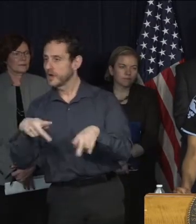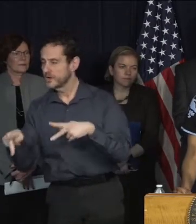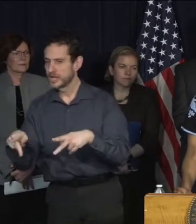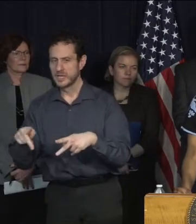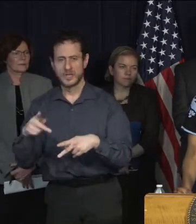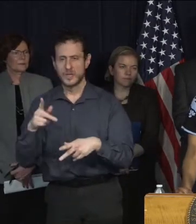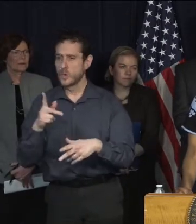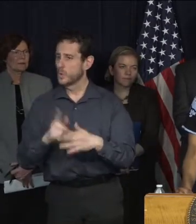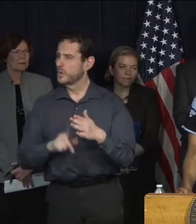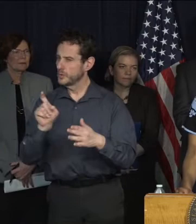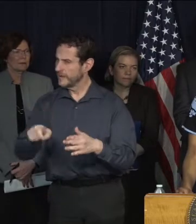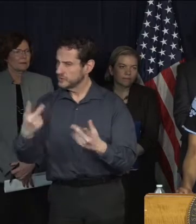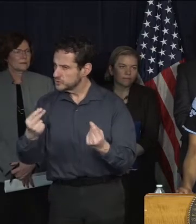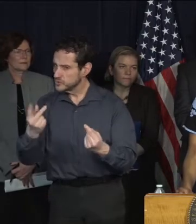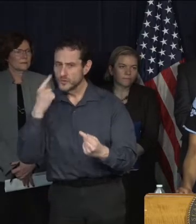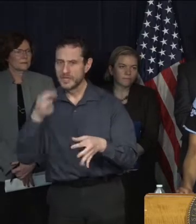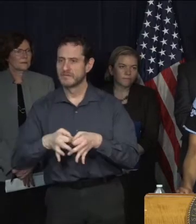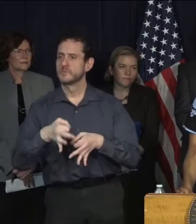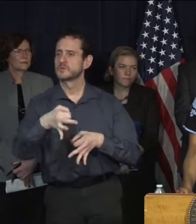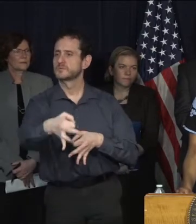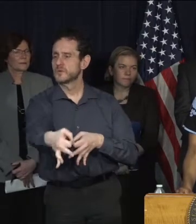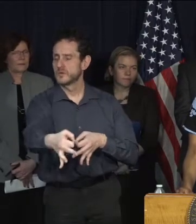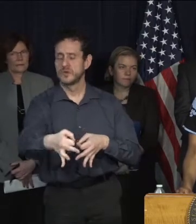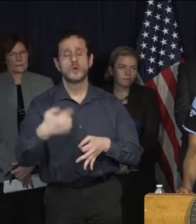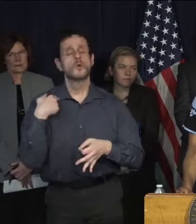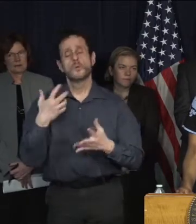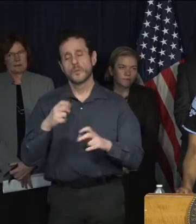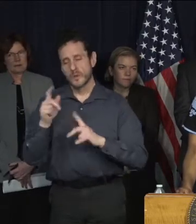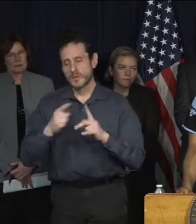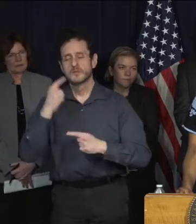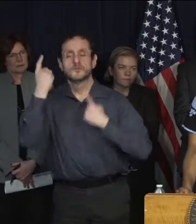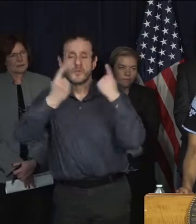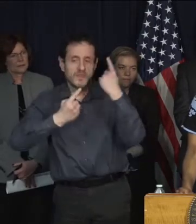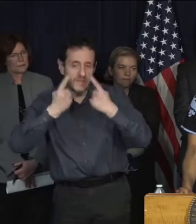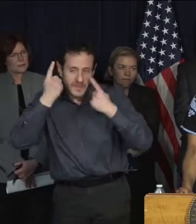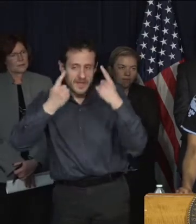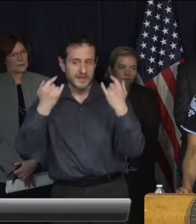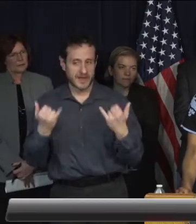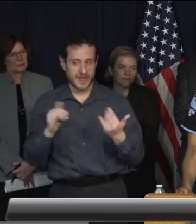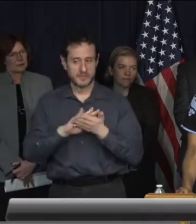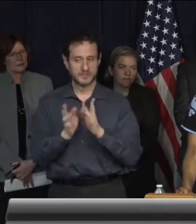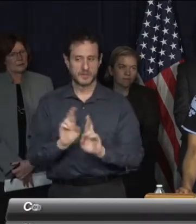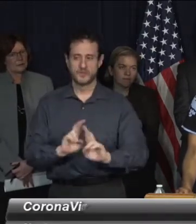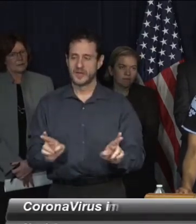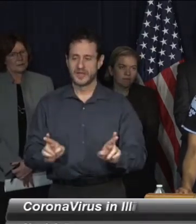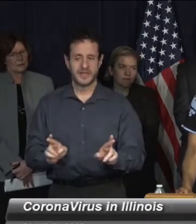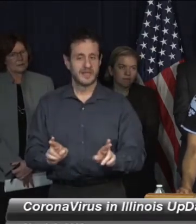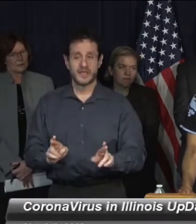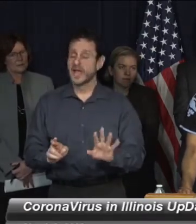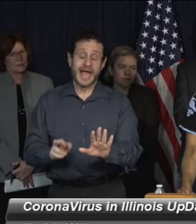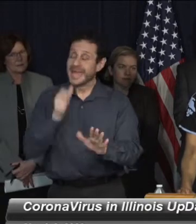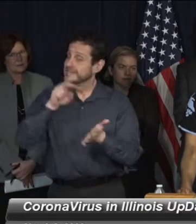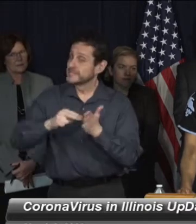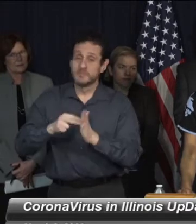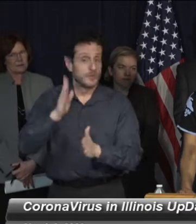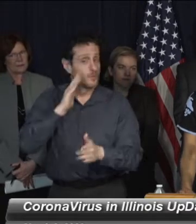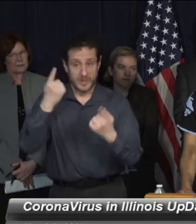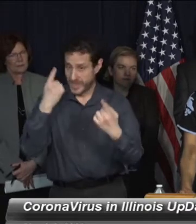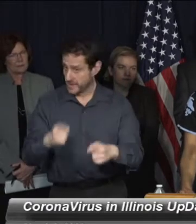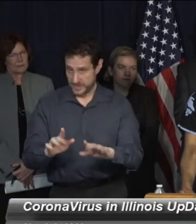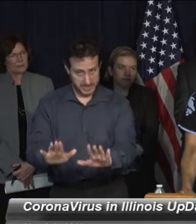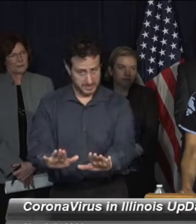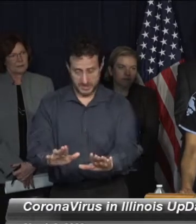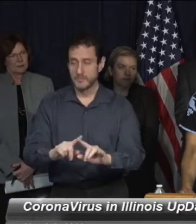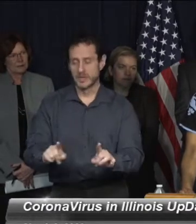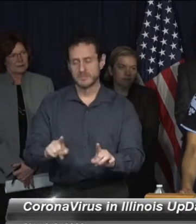it have to be postponed? Again, these are just things that we want people to be thinking through as preparedness, and not that those things are all being recommended